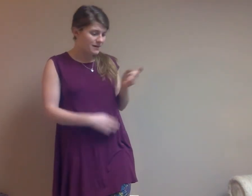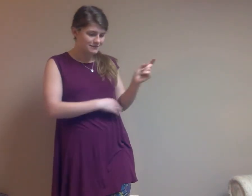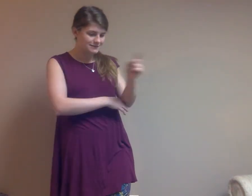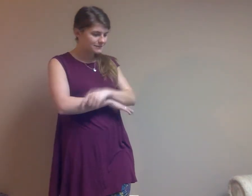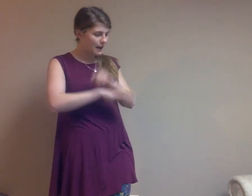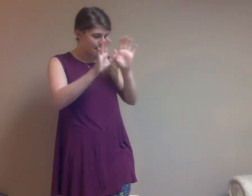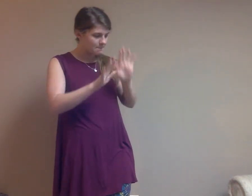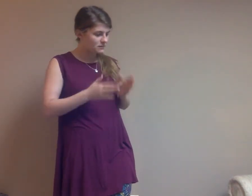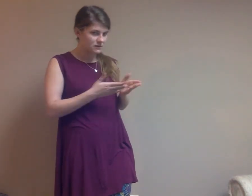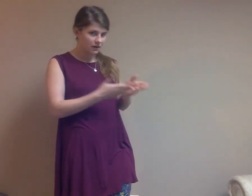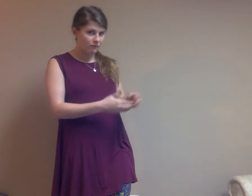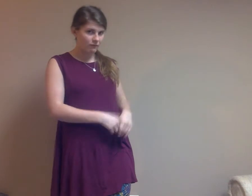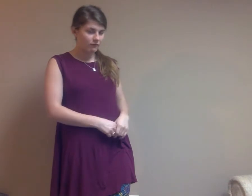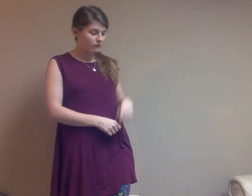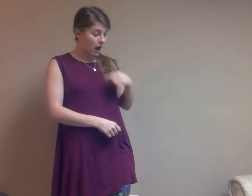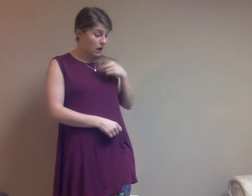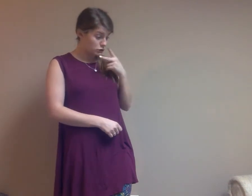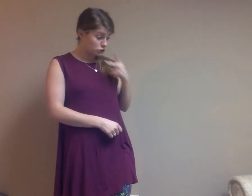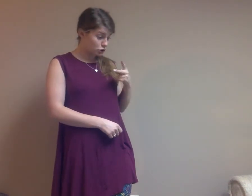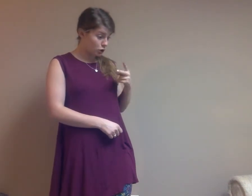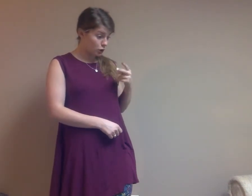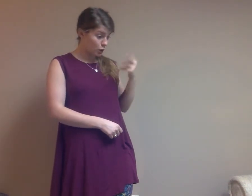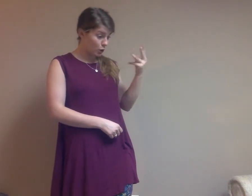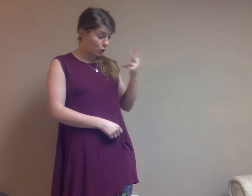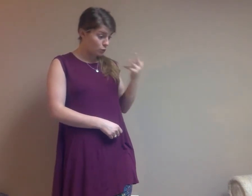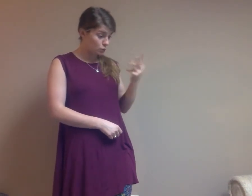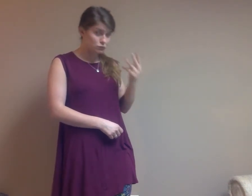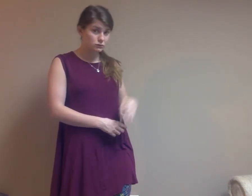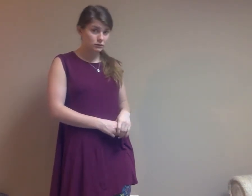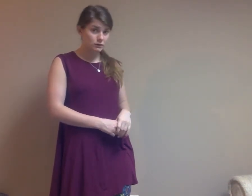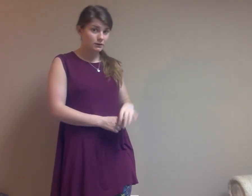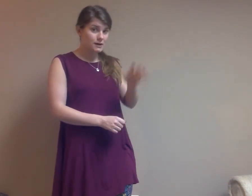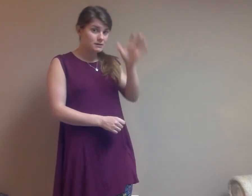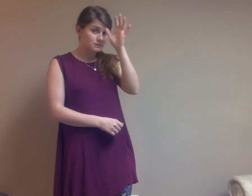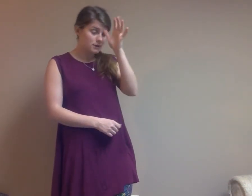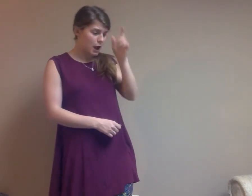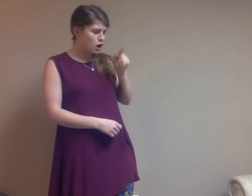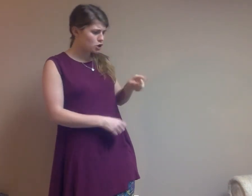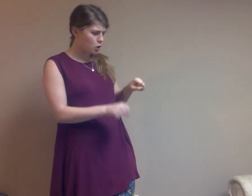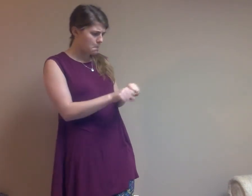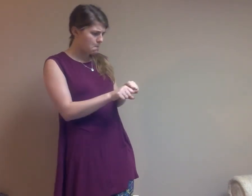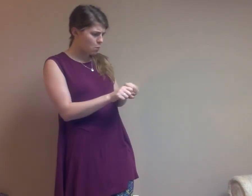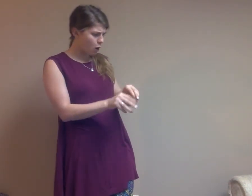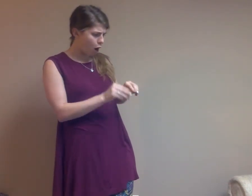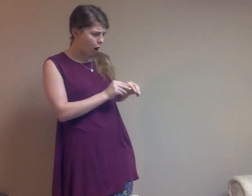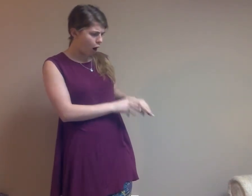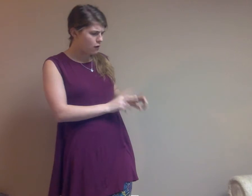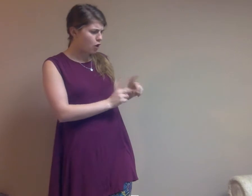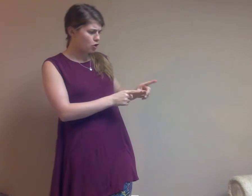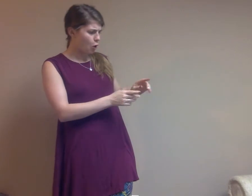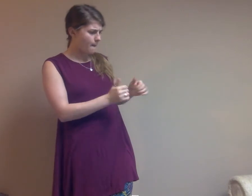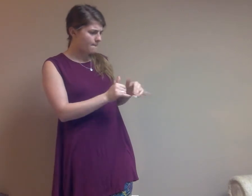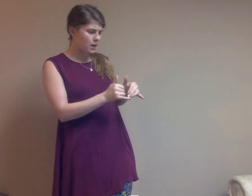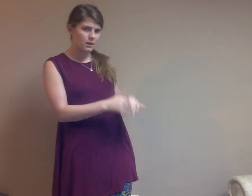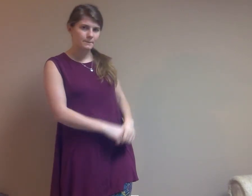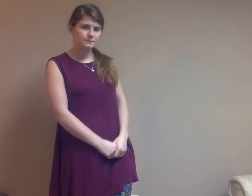play. Okay, go on then, off you go. Bye bye, darling. No, you'll just tell me. Oh, okay, so that's